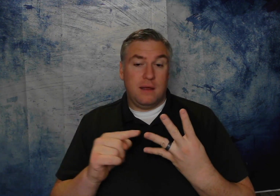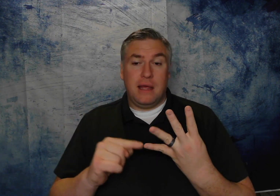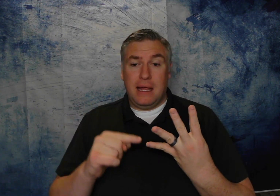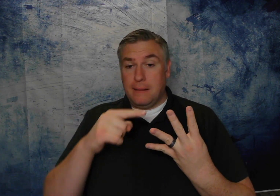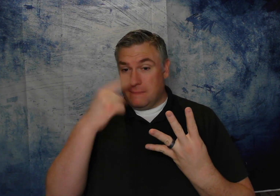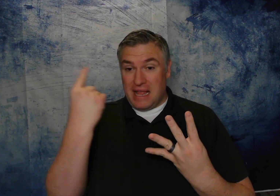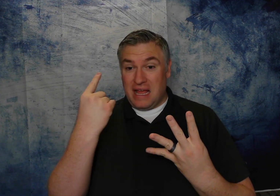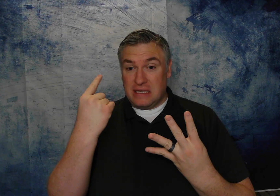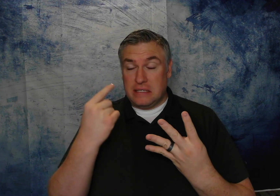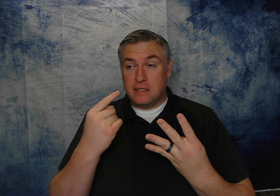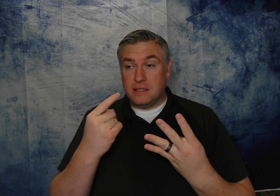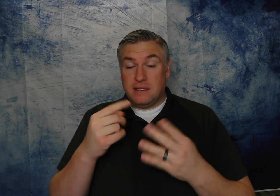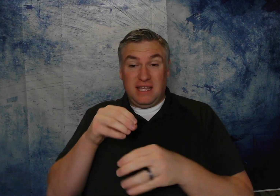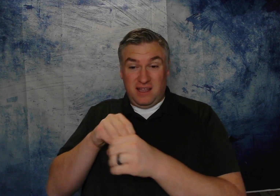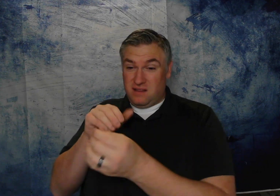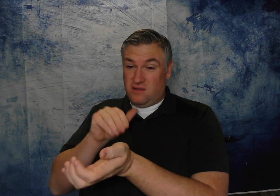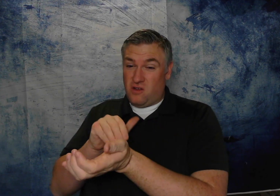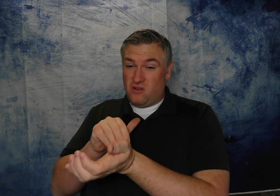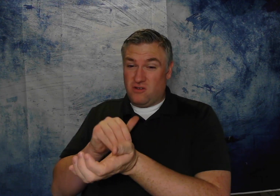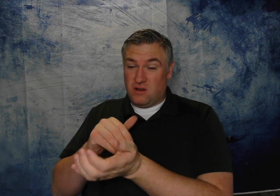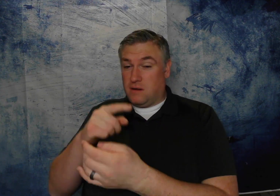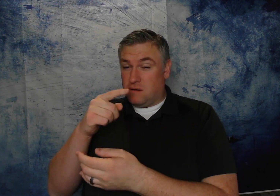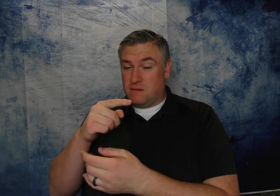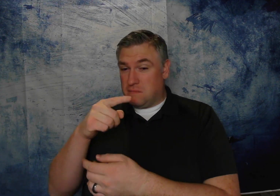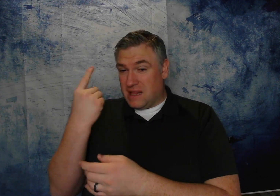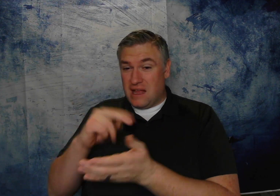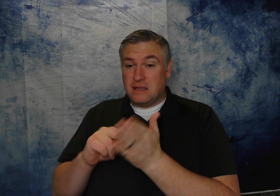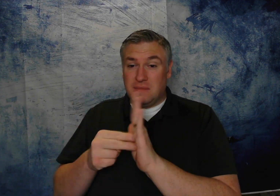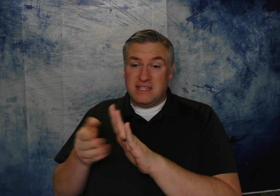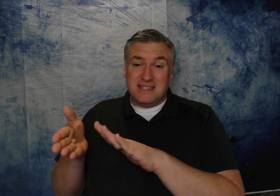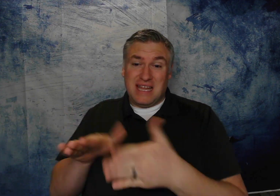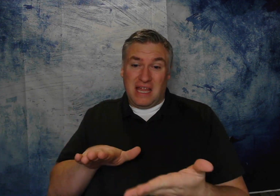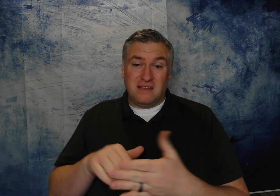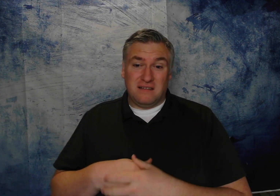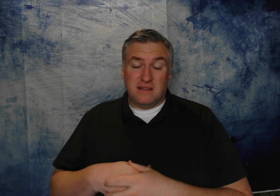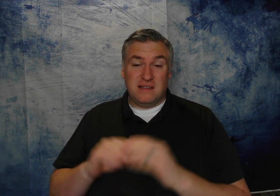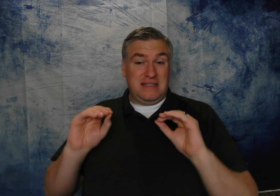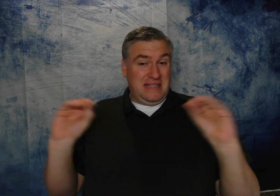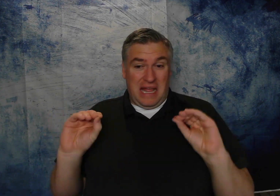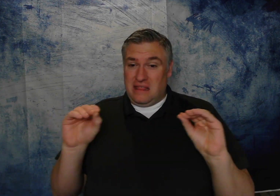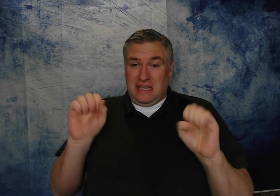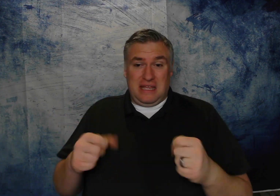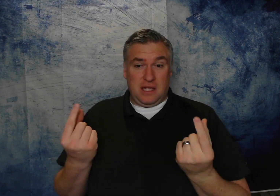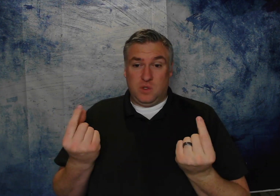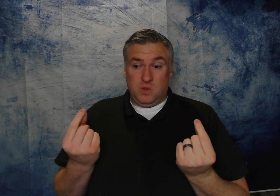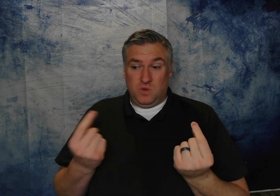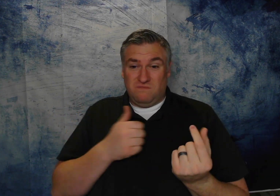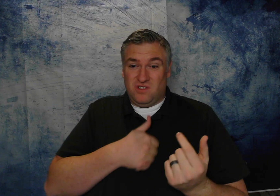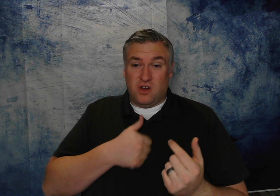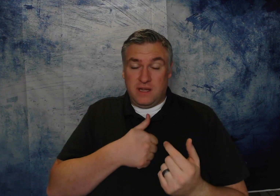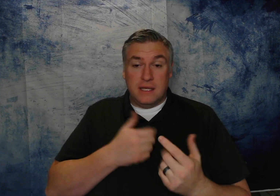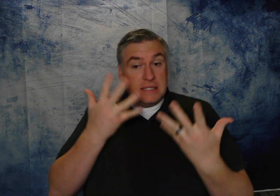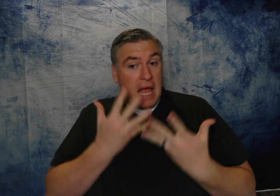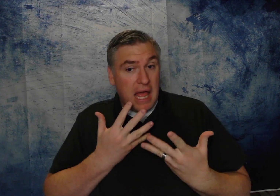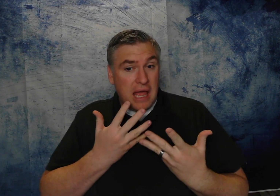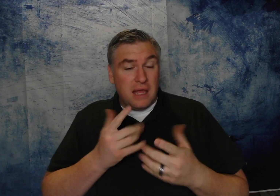can wait. And black means, in the medical world, black means that they're dead and there's really nothing you can do.